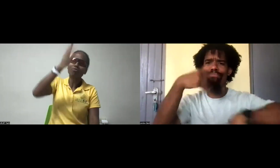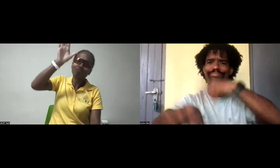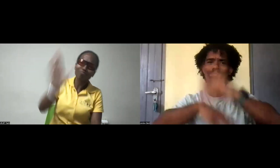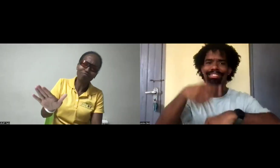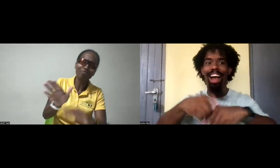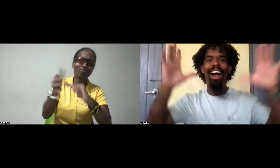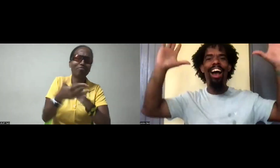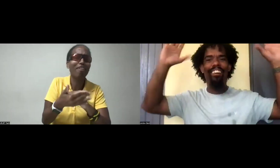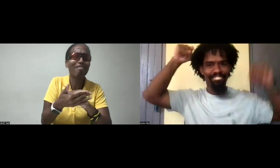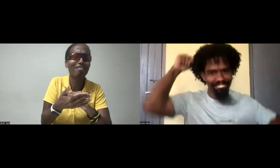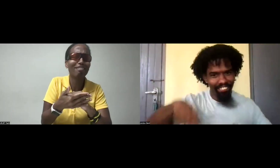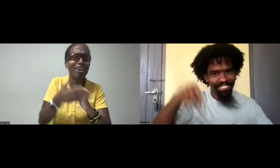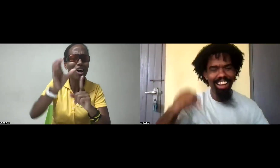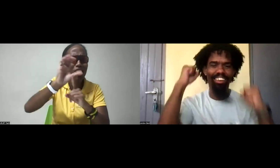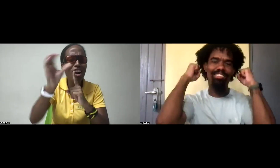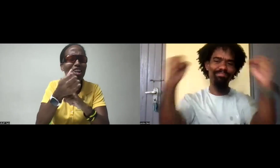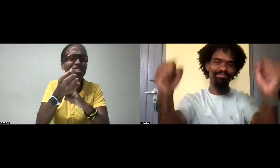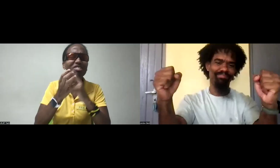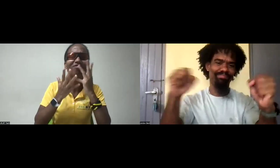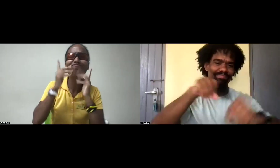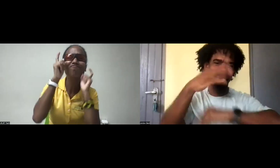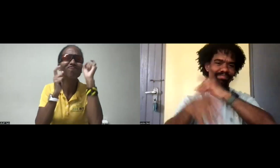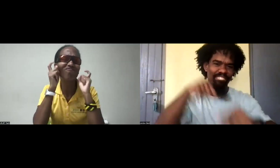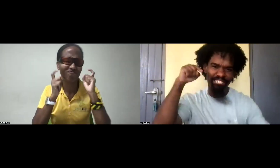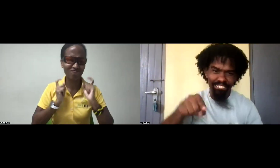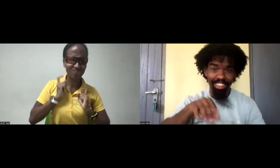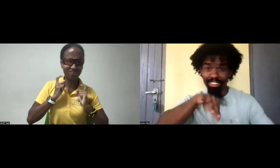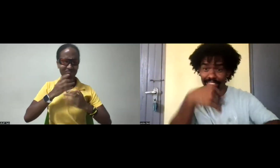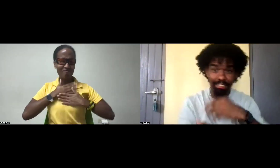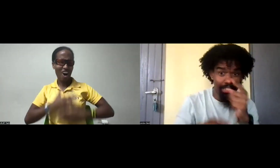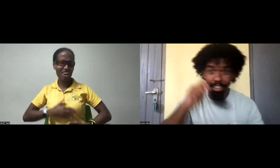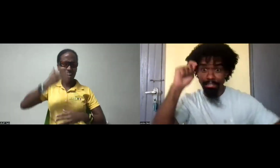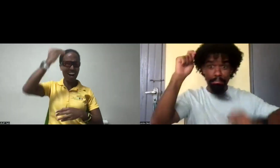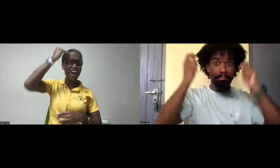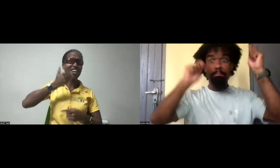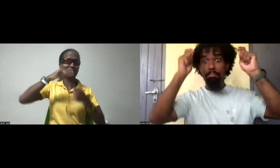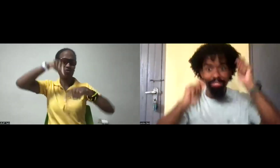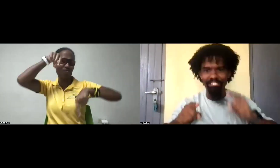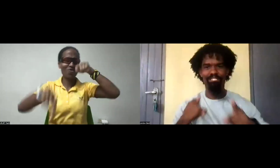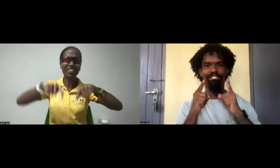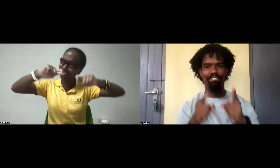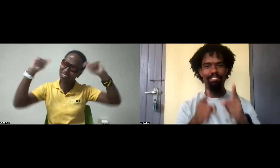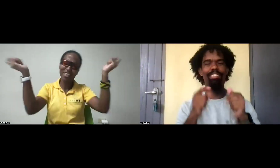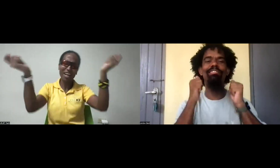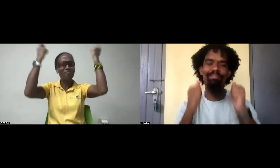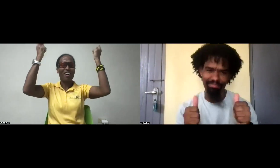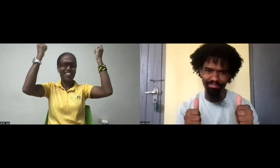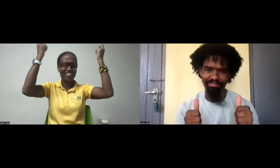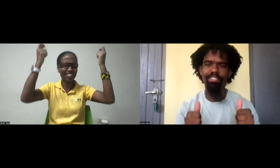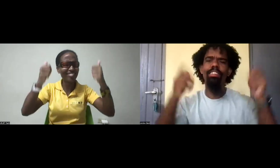your language, Jamaican language, your Jamaican culture, with your facial expressions and your body head to toe